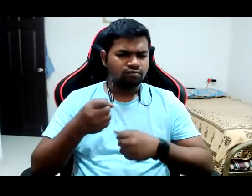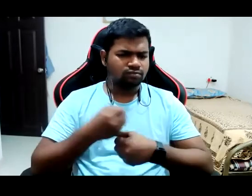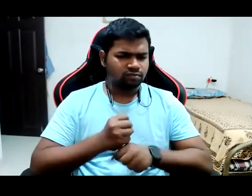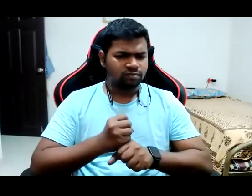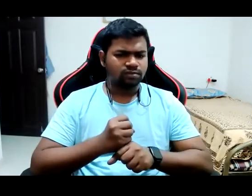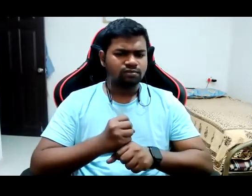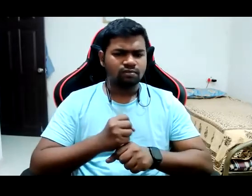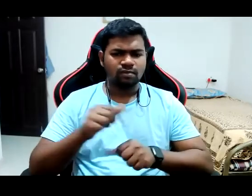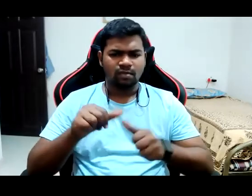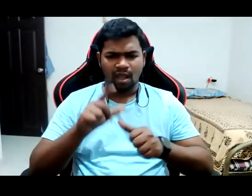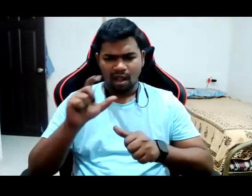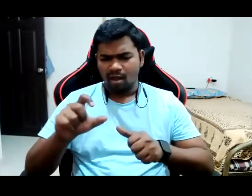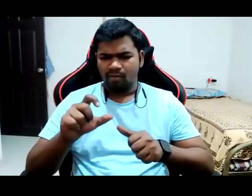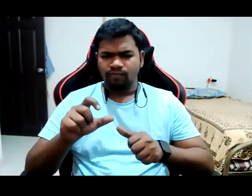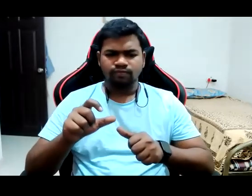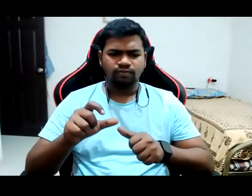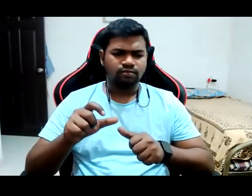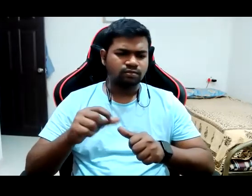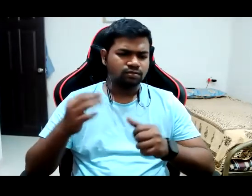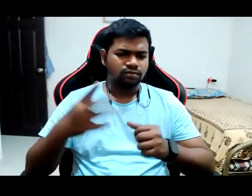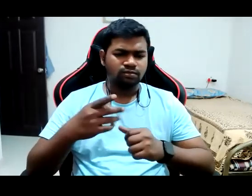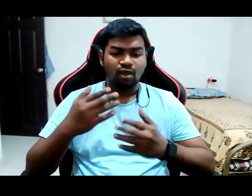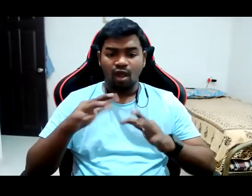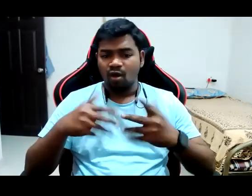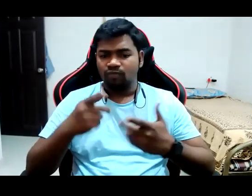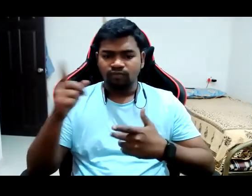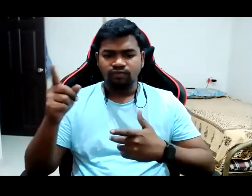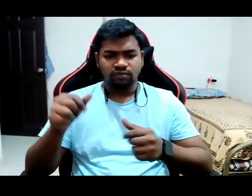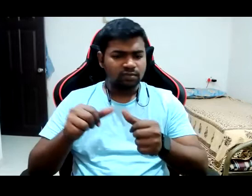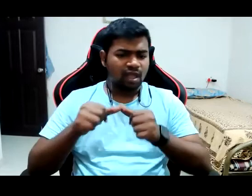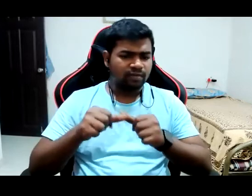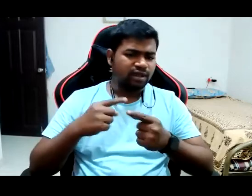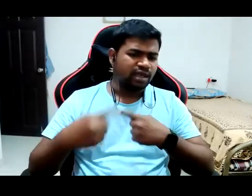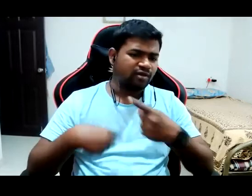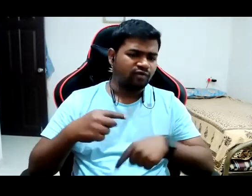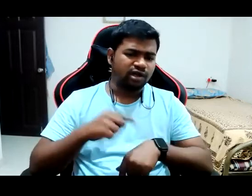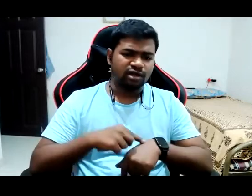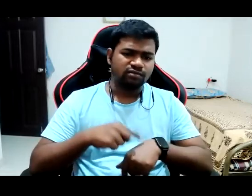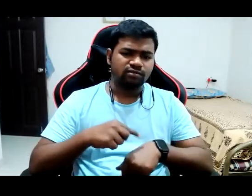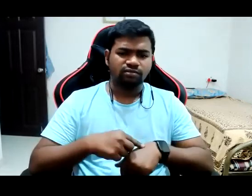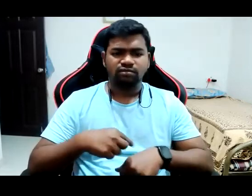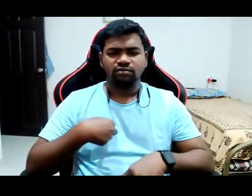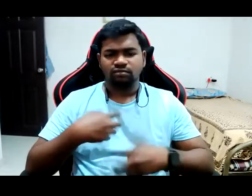and all, but I don't know how convenient for him to answer every time. So I just